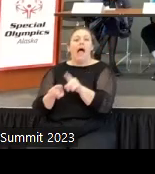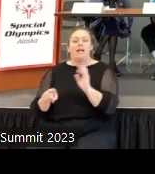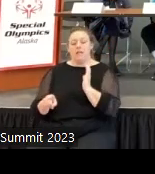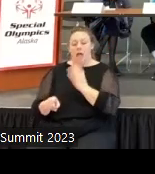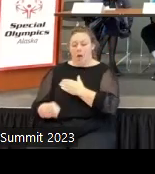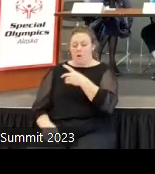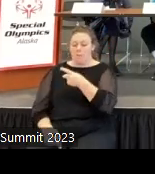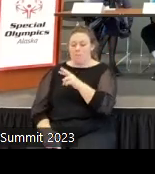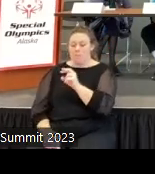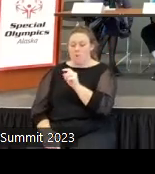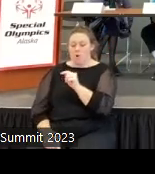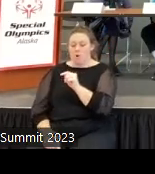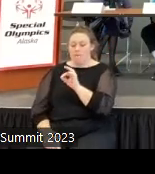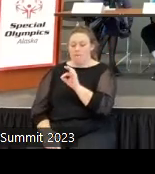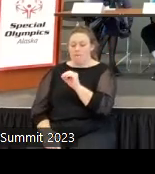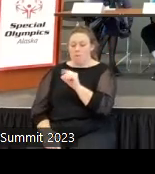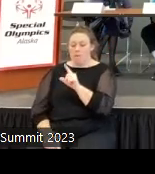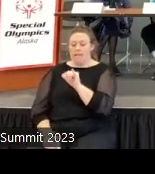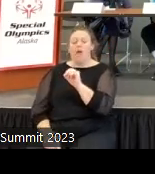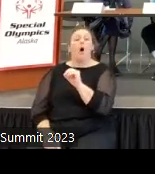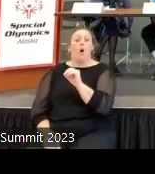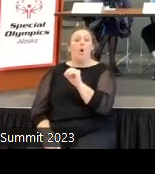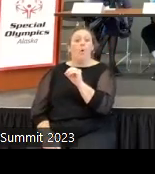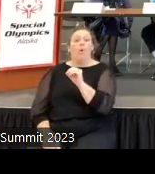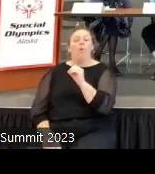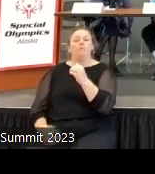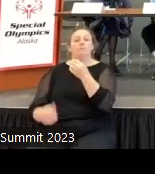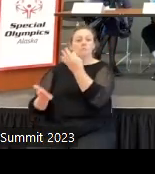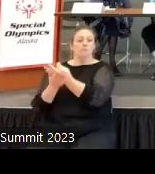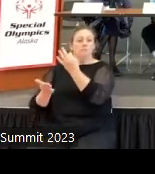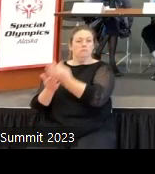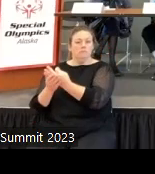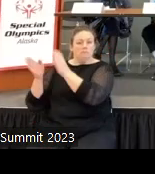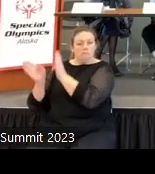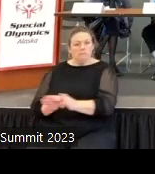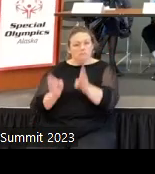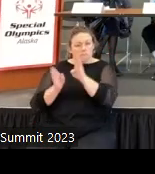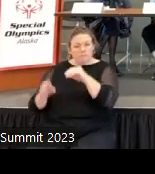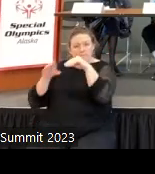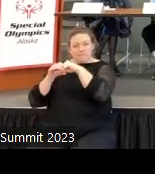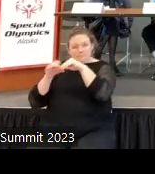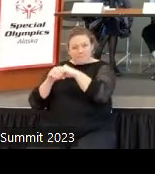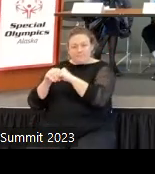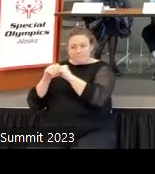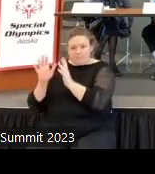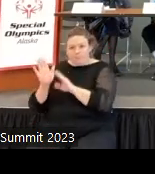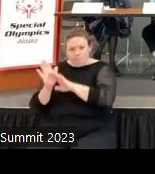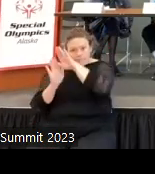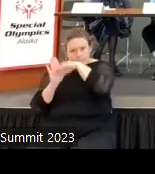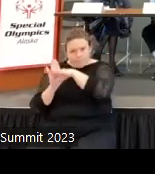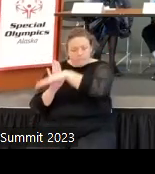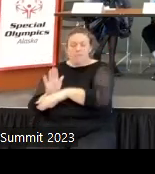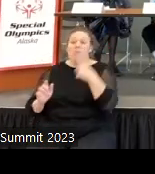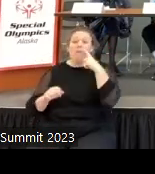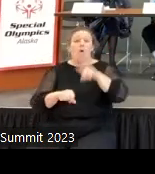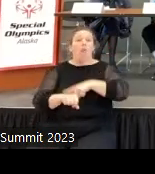are these the same priorities we have now that we had perhaps a few years ago? Like for a long time, there was a